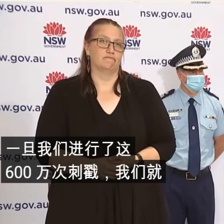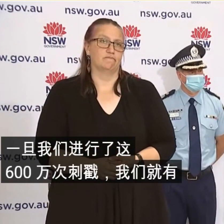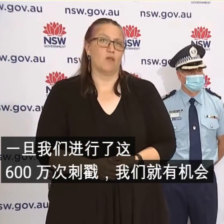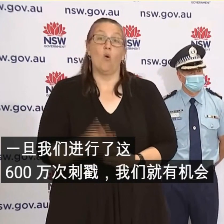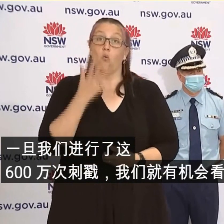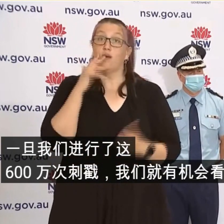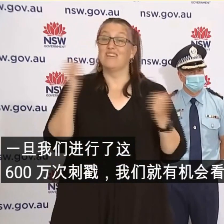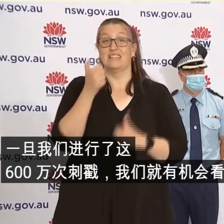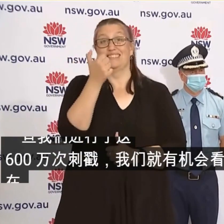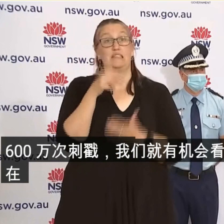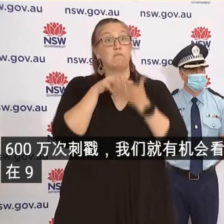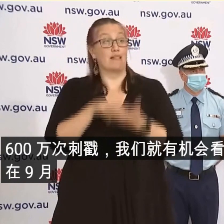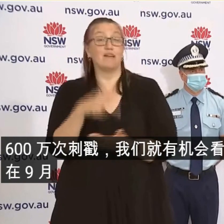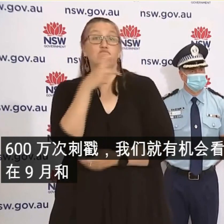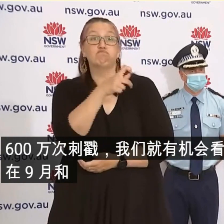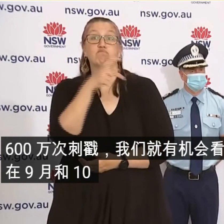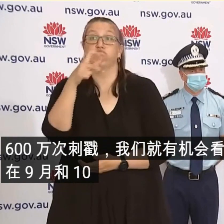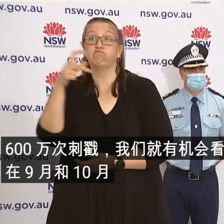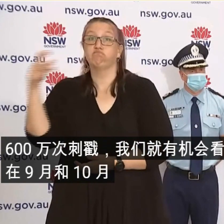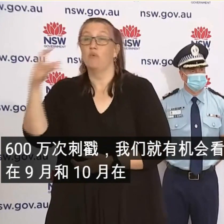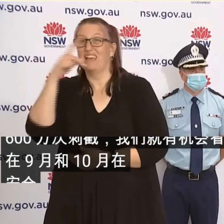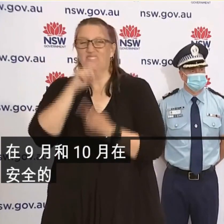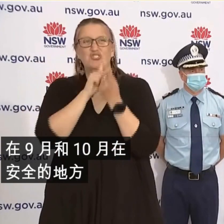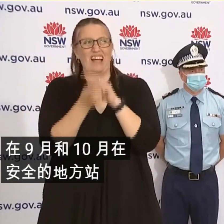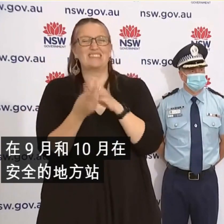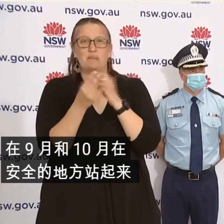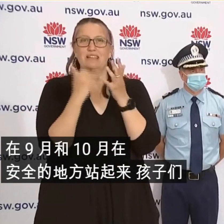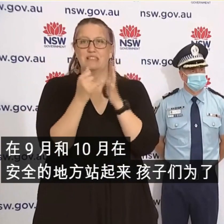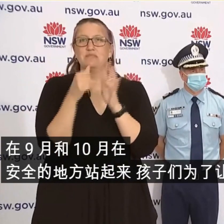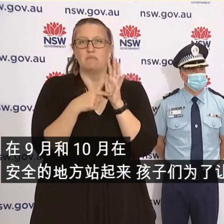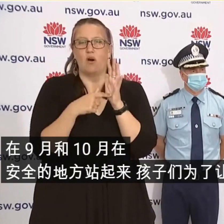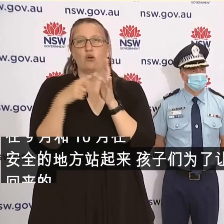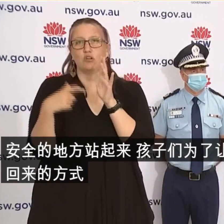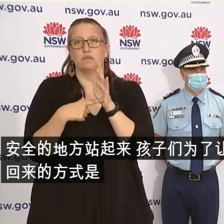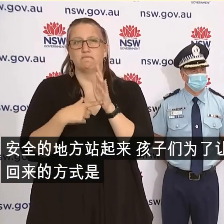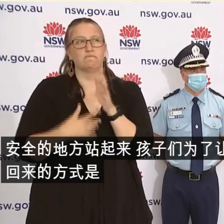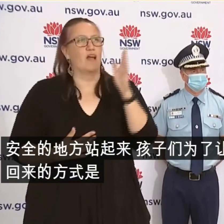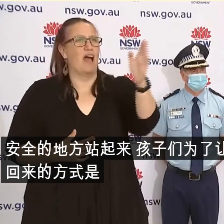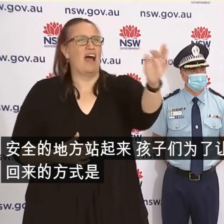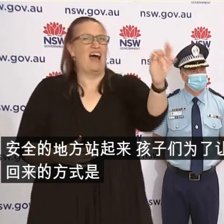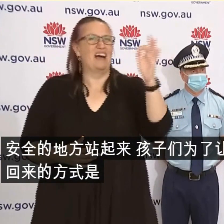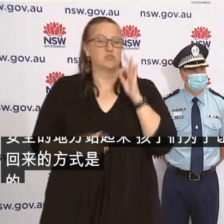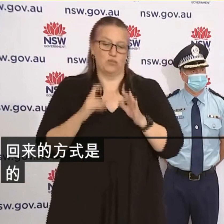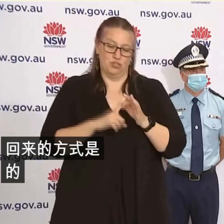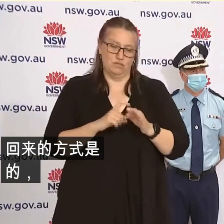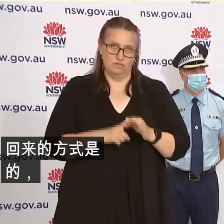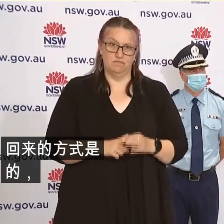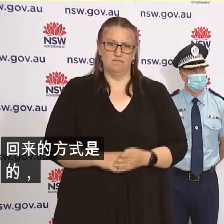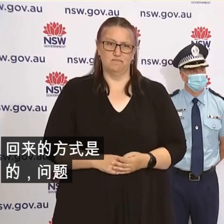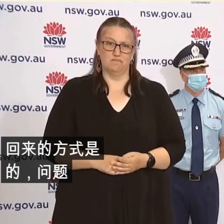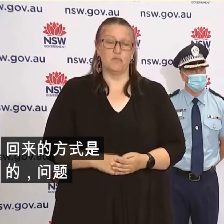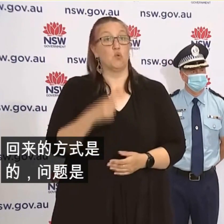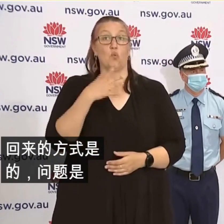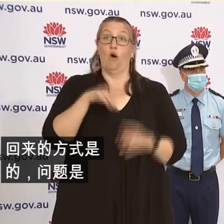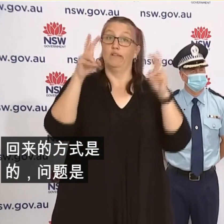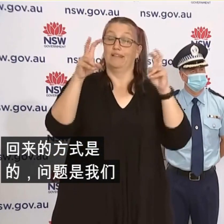jabs to look at what we can stand up in September and October in a safe way. Vaccinating children in order to get them back in school. Well, the